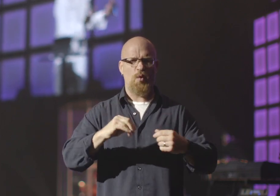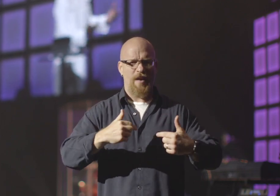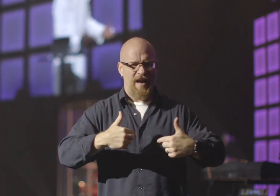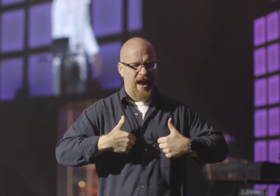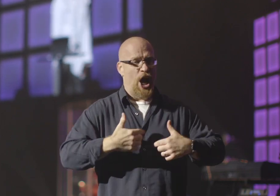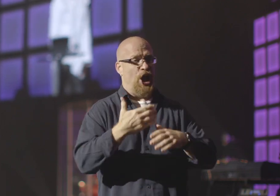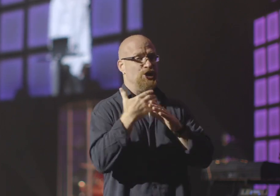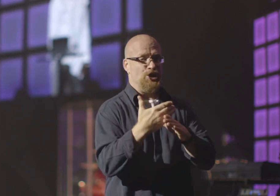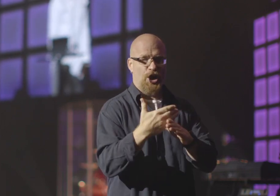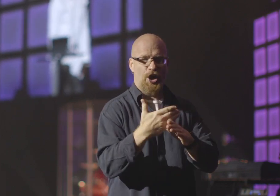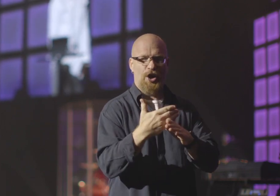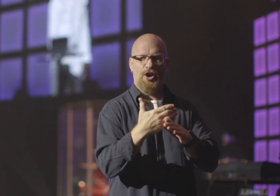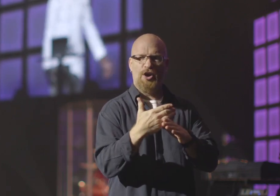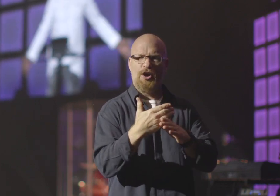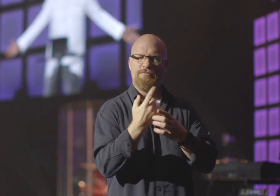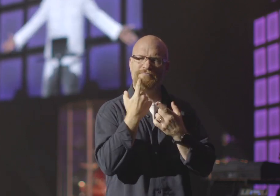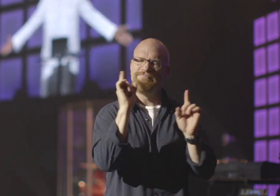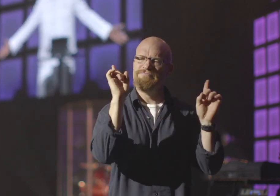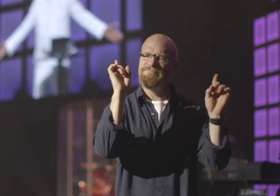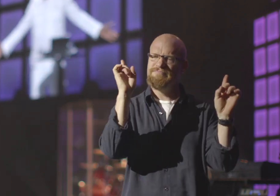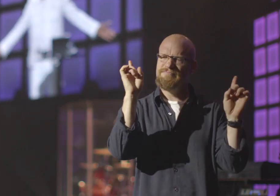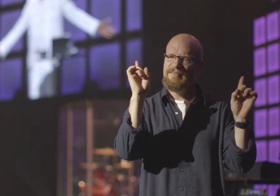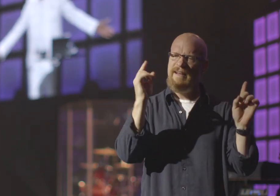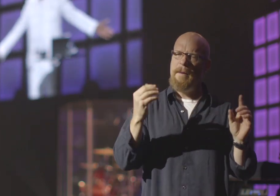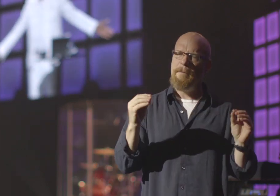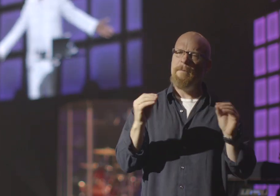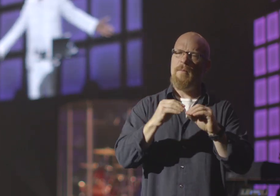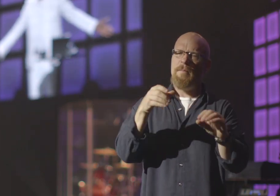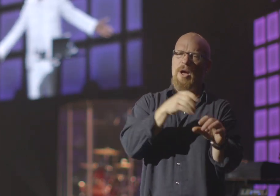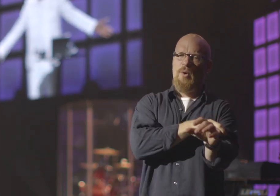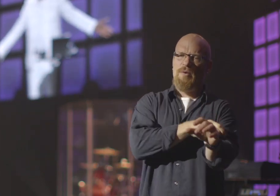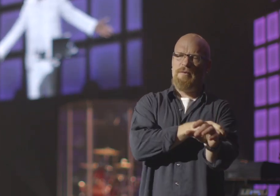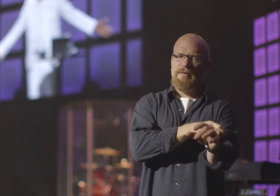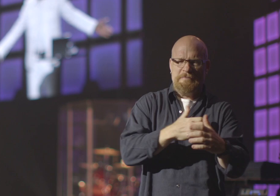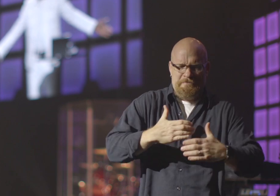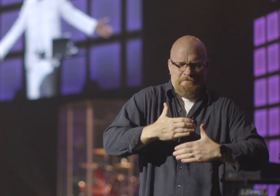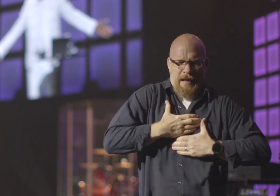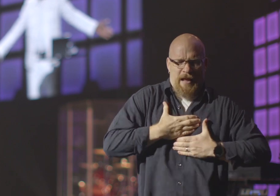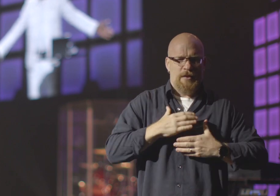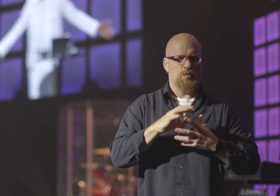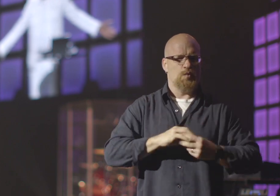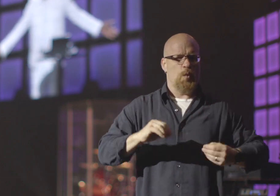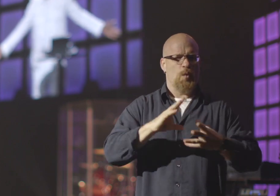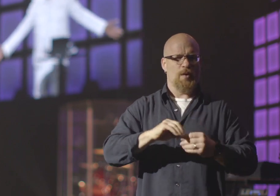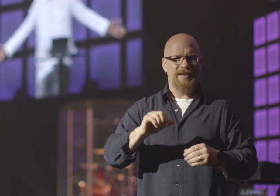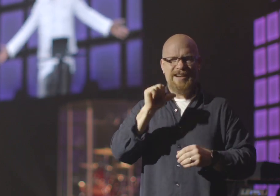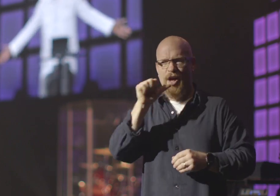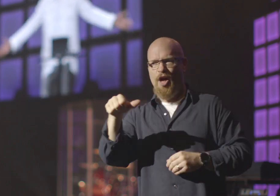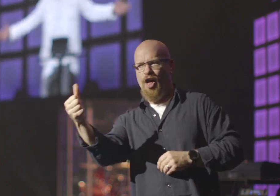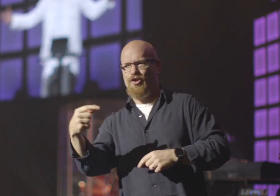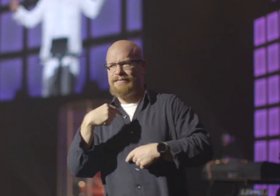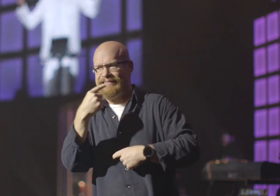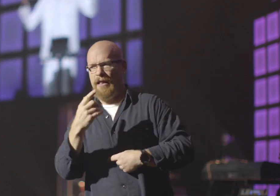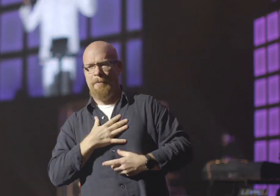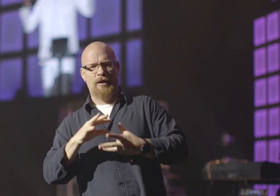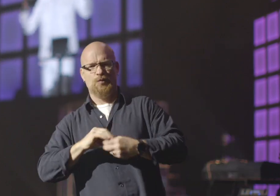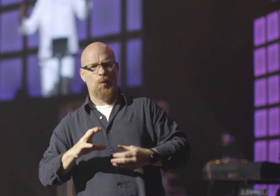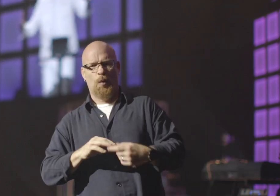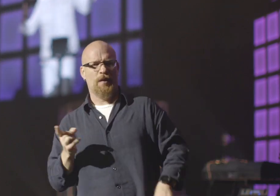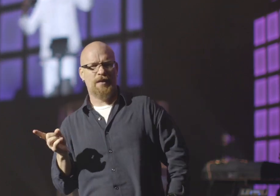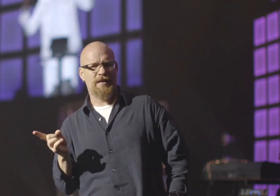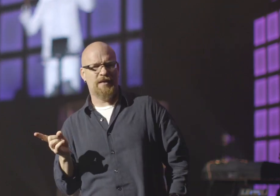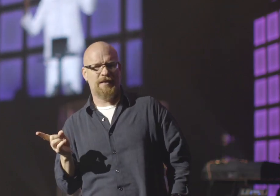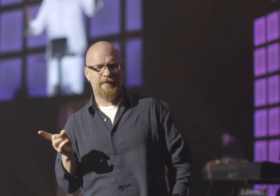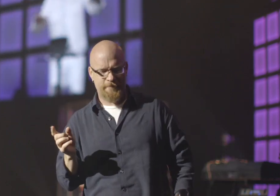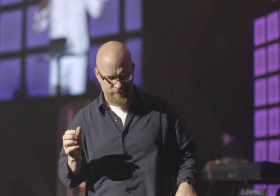you sharing it. Because nobody can tell your story like you can tell it. Amen? All right, now, so we should share